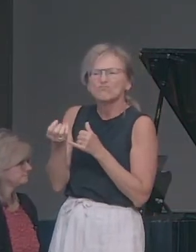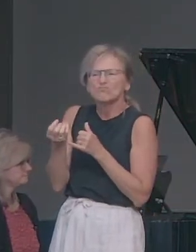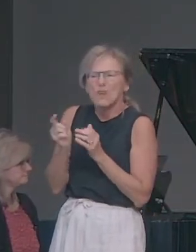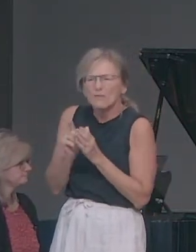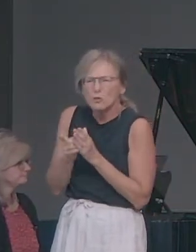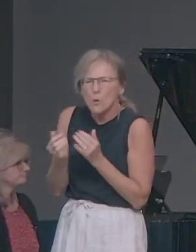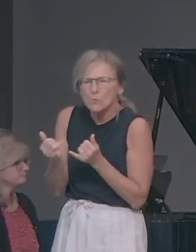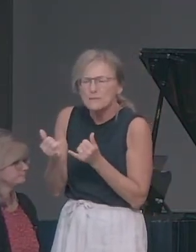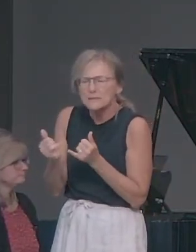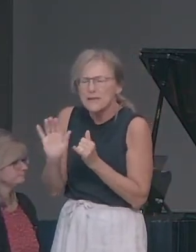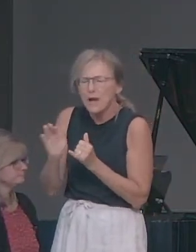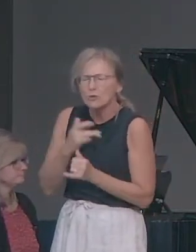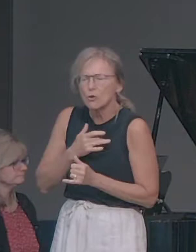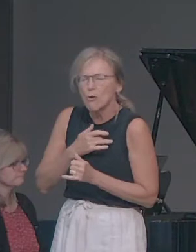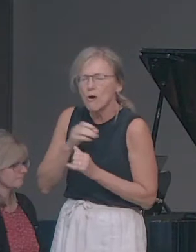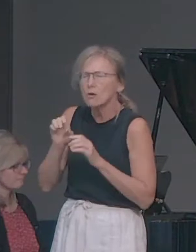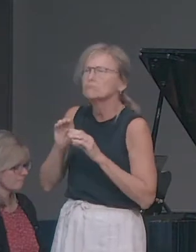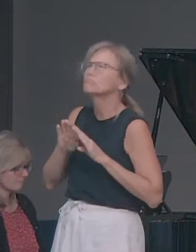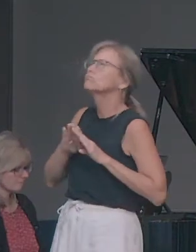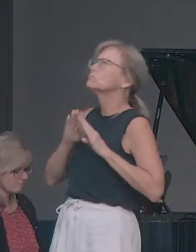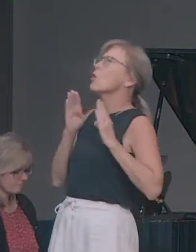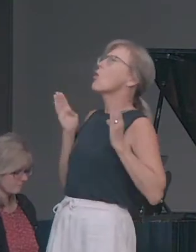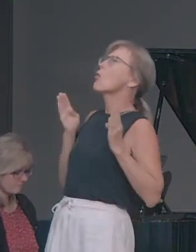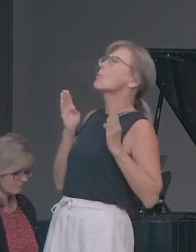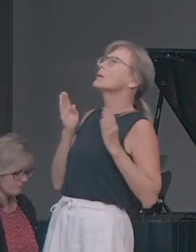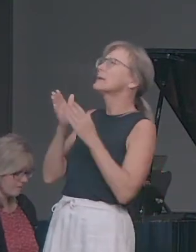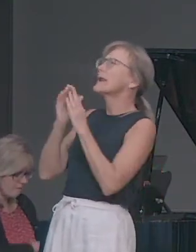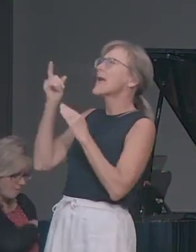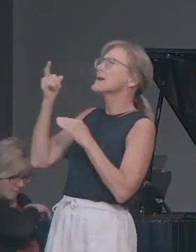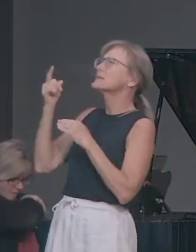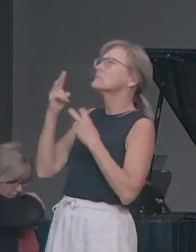heart to God this morning.